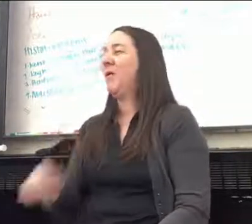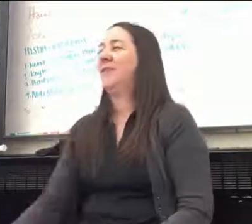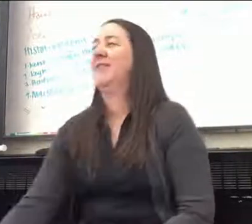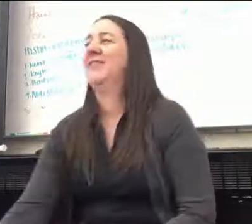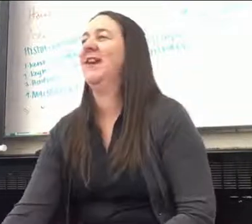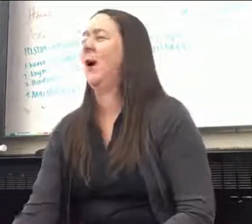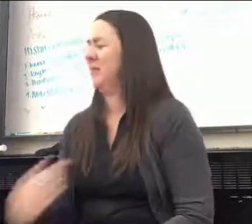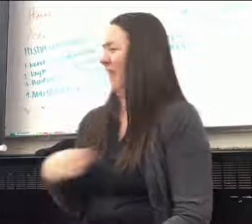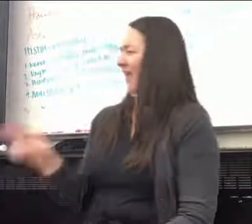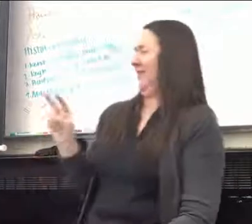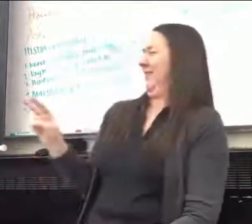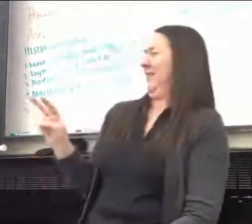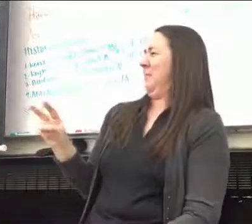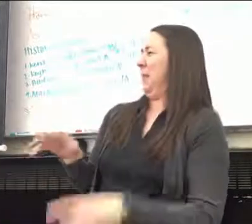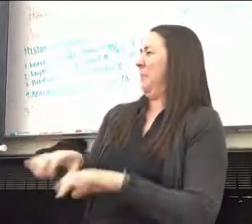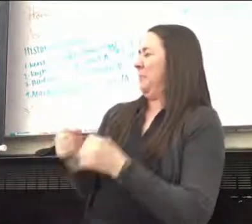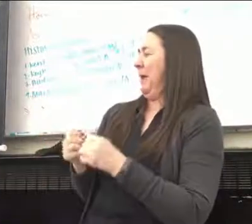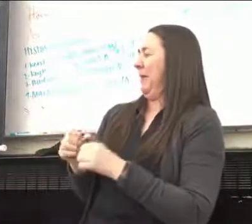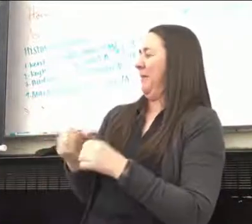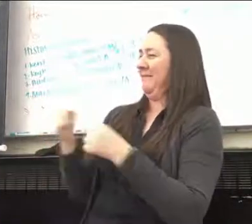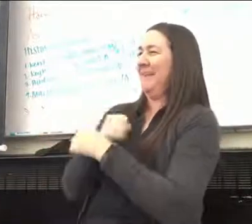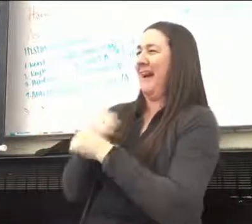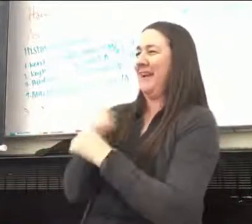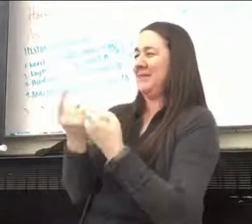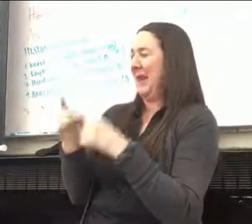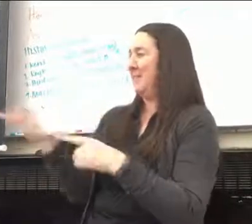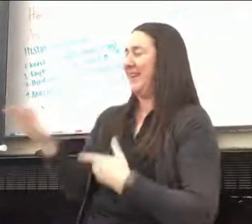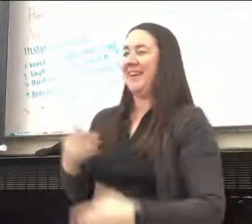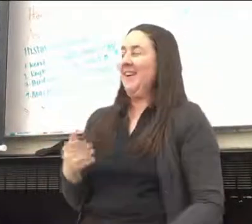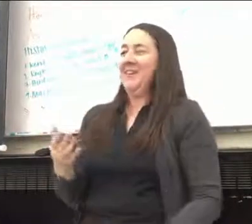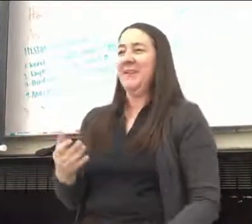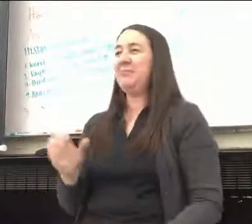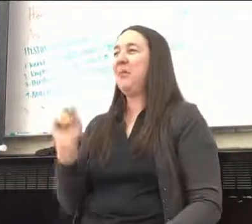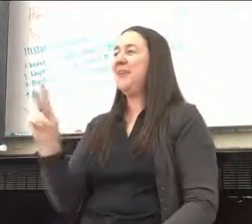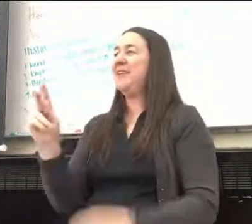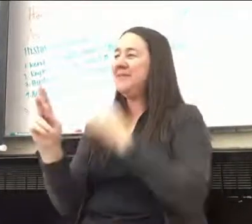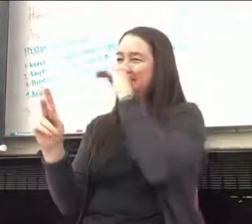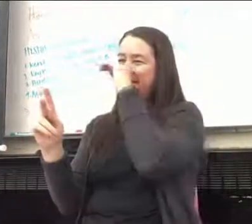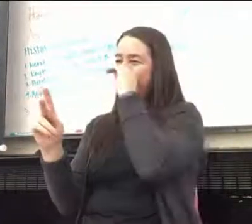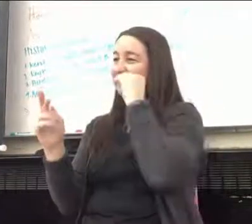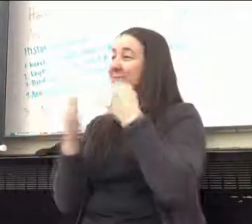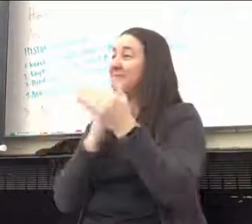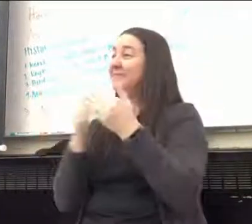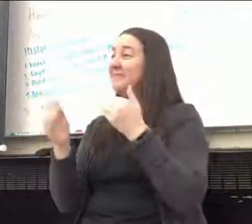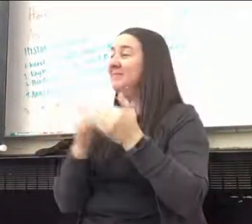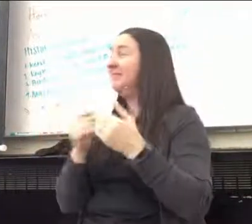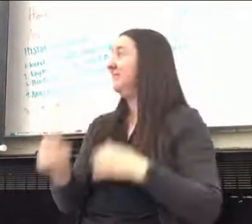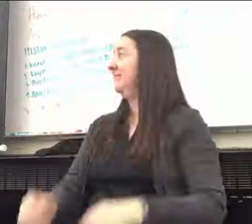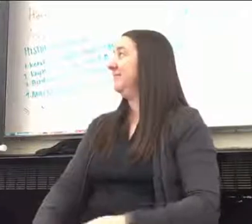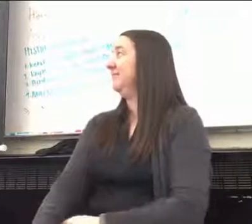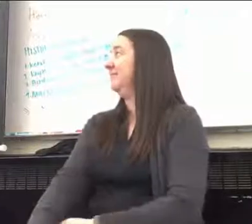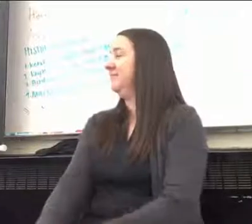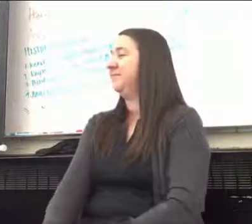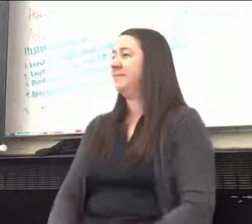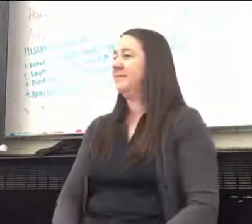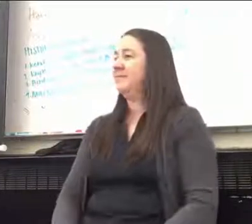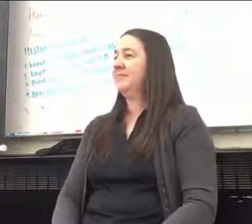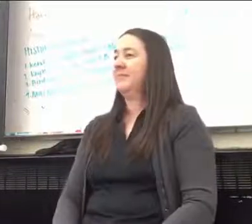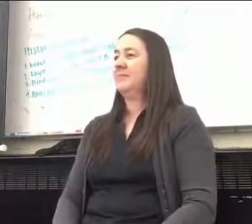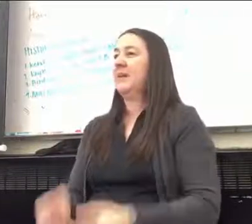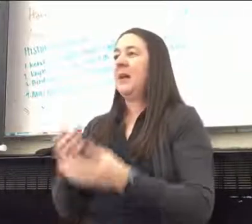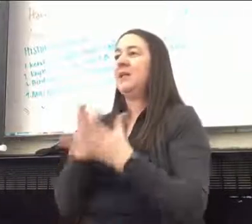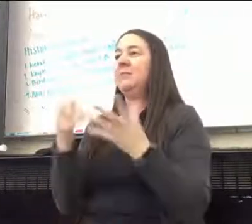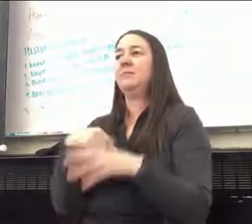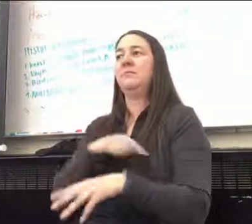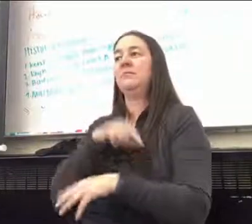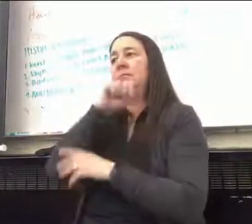I was like, oh my gosh, I'm gonna have to break up a fight, and I'm 9 months pregnant. That's bad. So, anyways, as much as we love